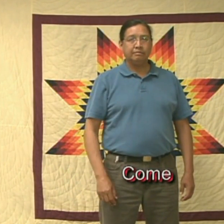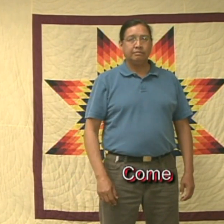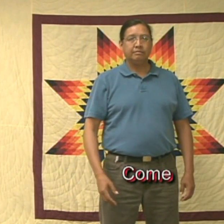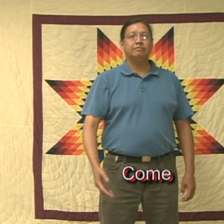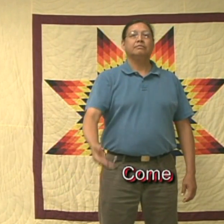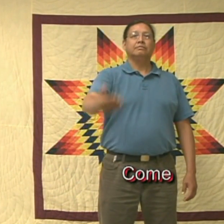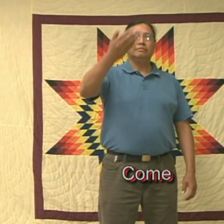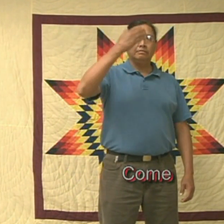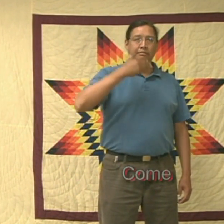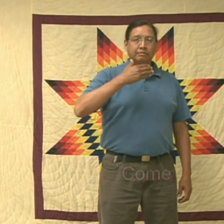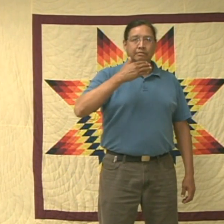Hiyu.